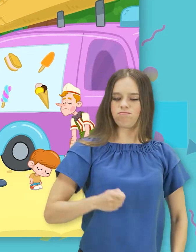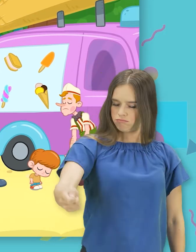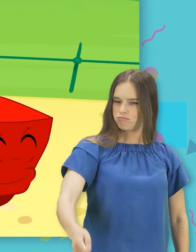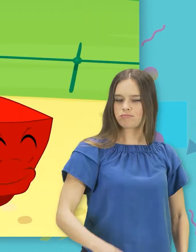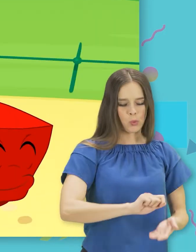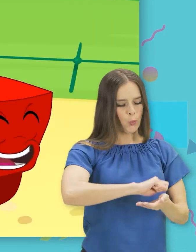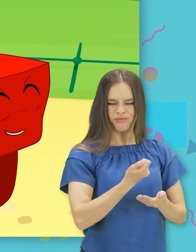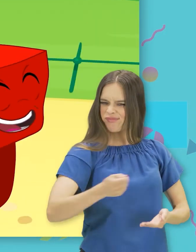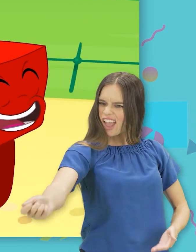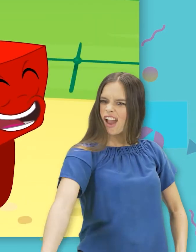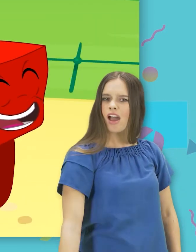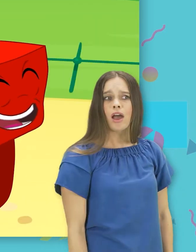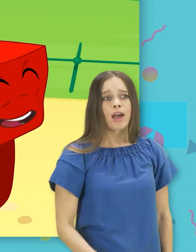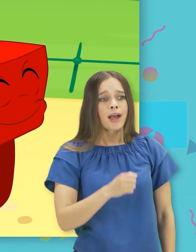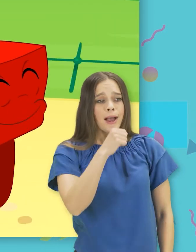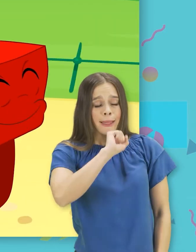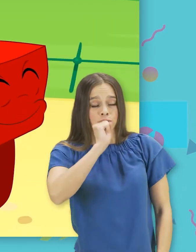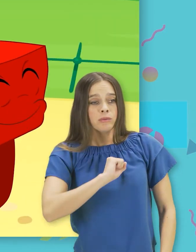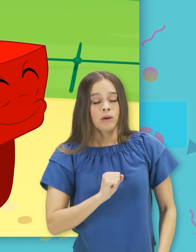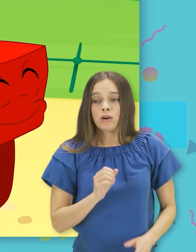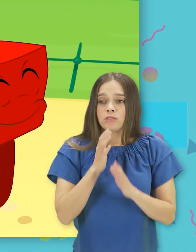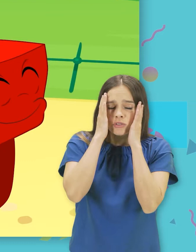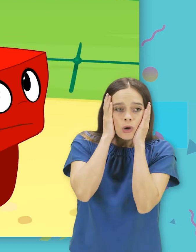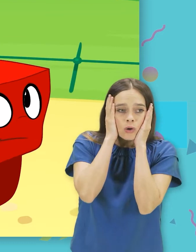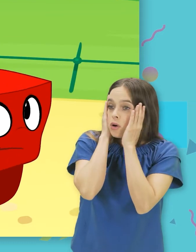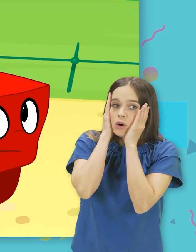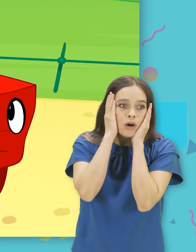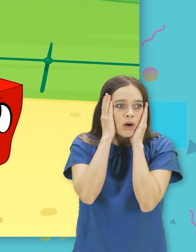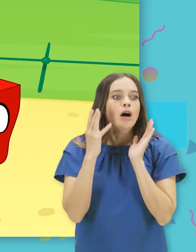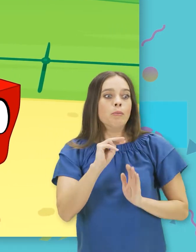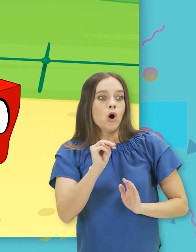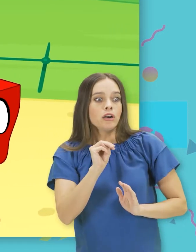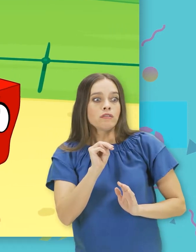Ice cream Oh no, Morphle, look